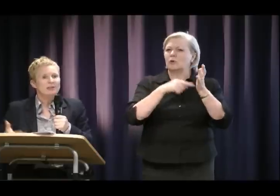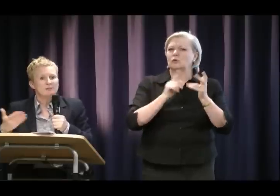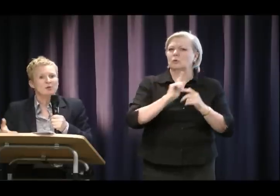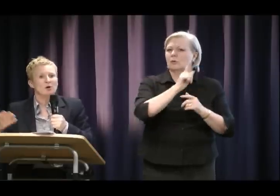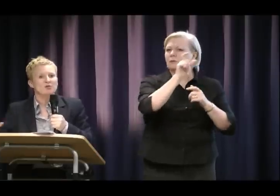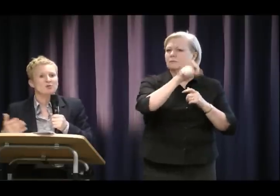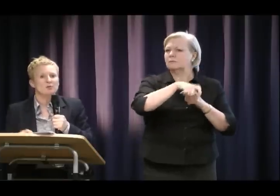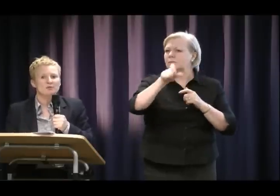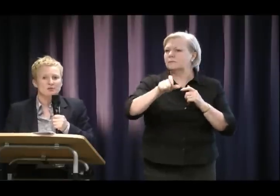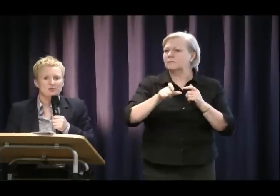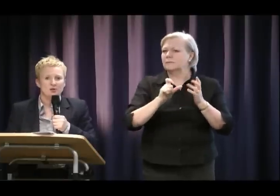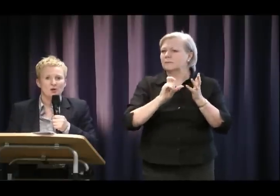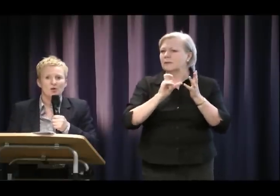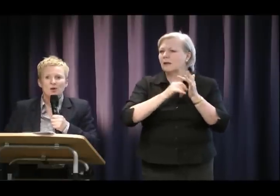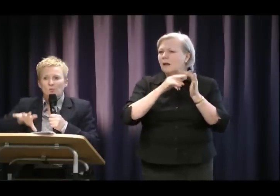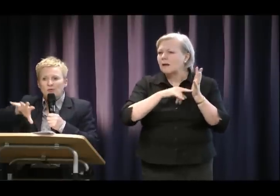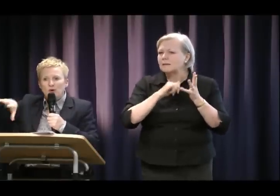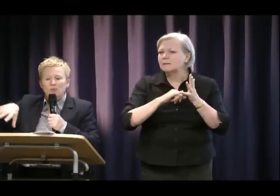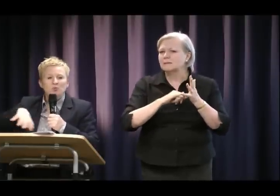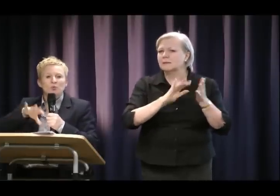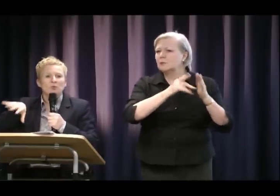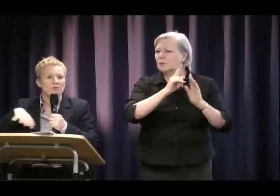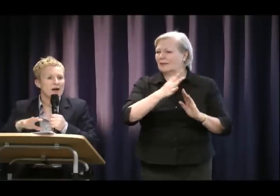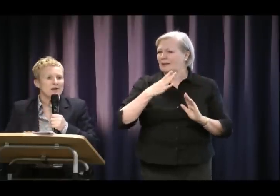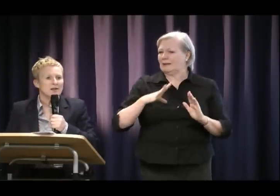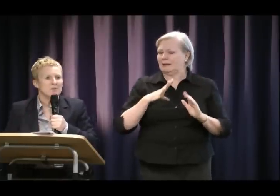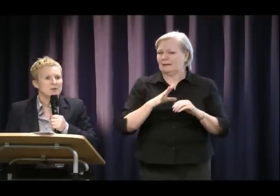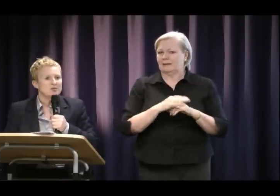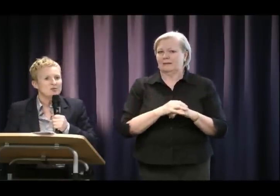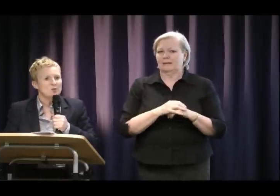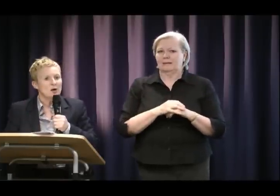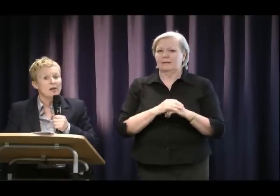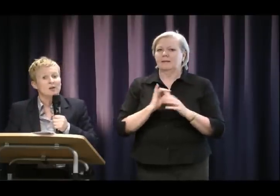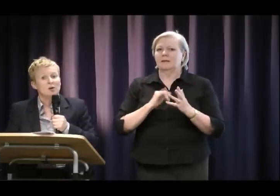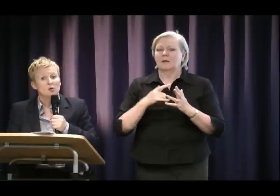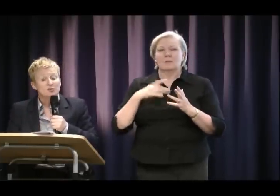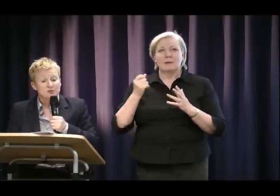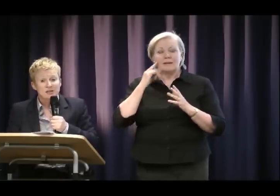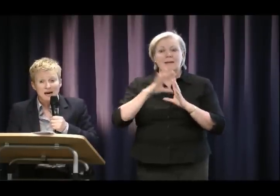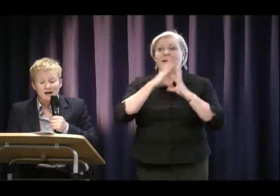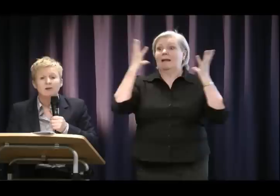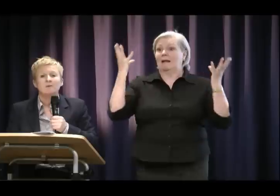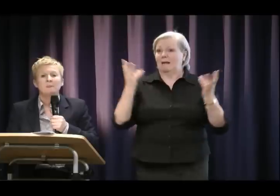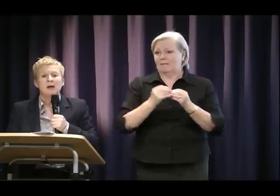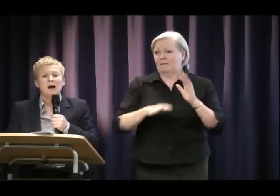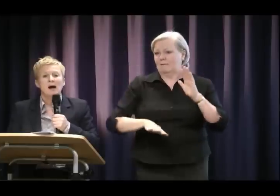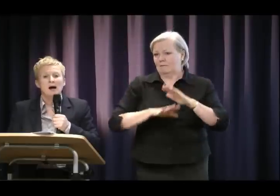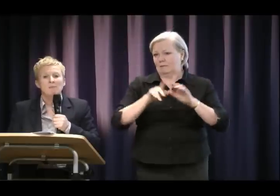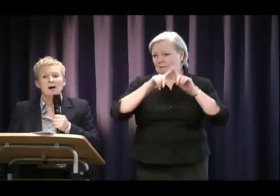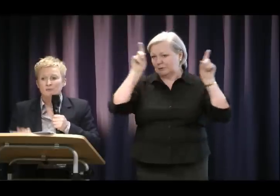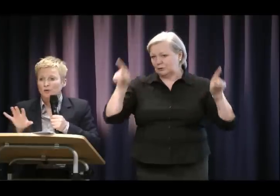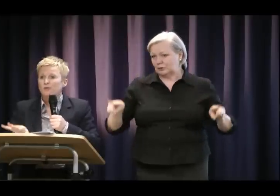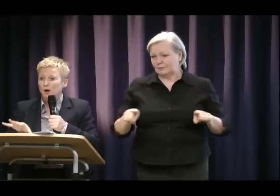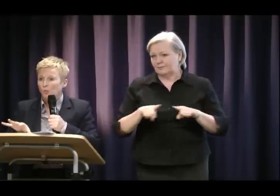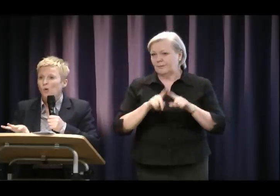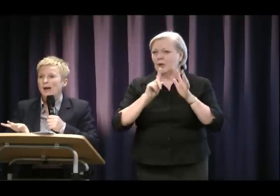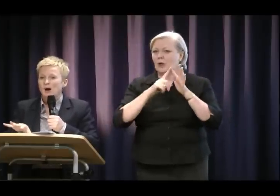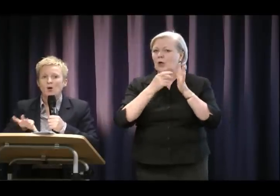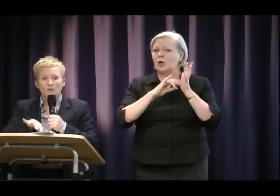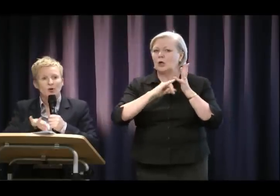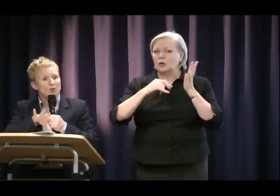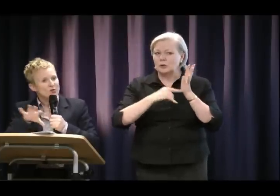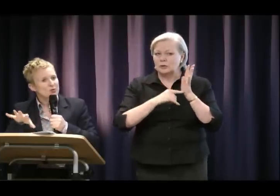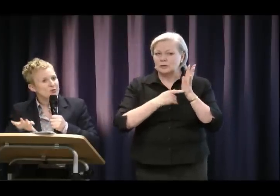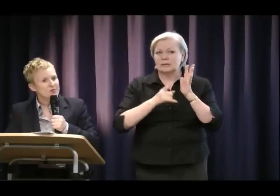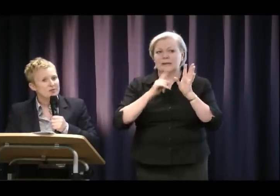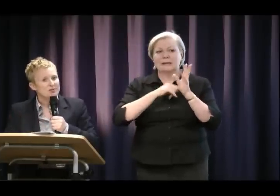to deliver those services. So we've got to put all of that in the mix as well, and Ernst & Young are very aware